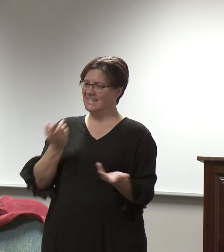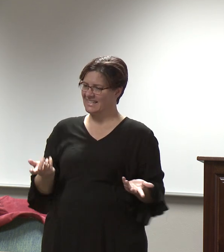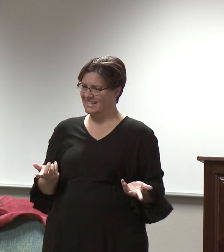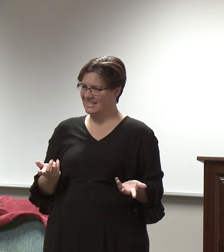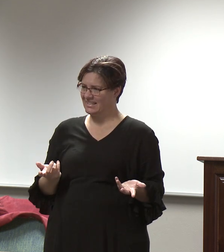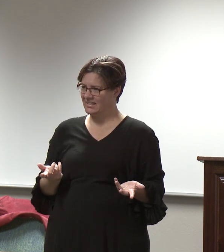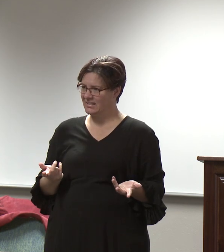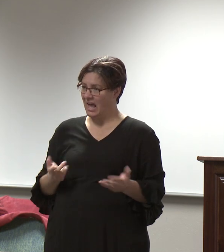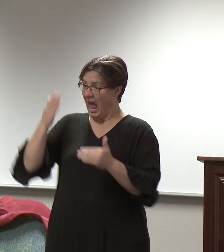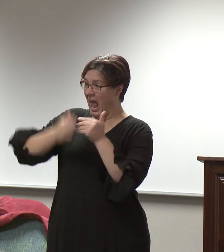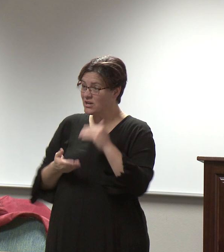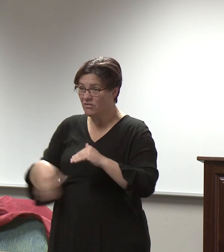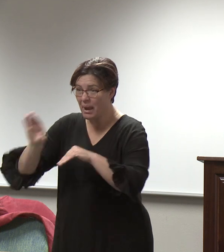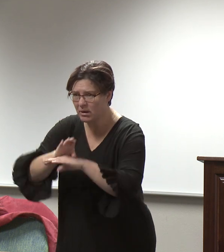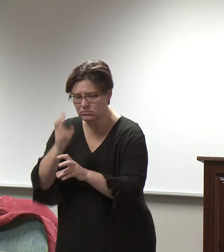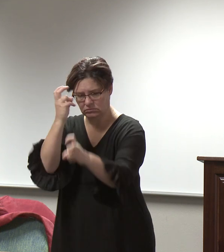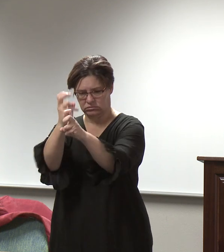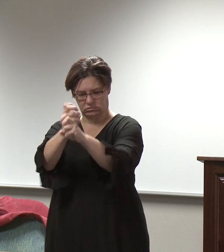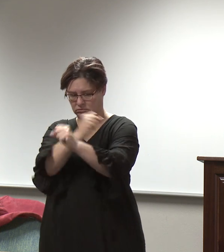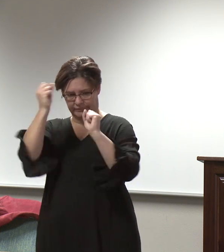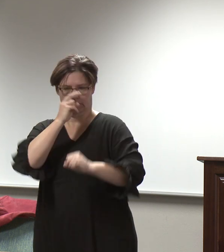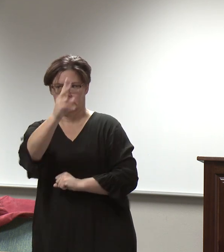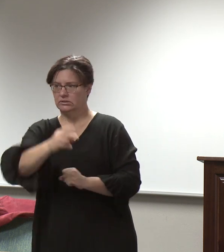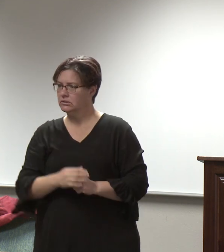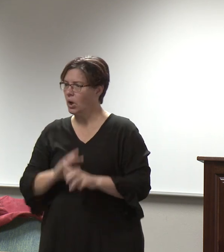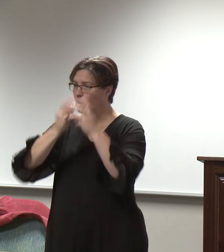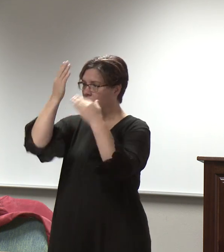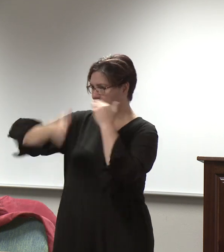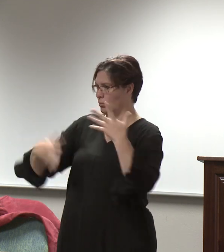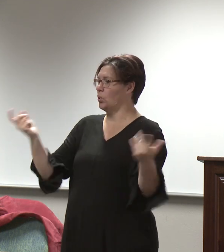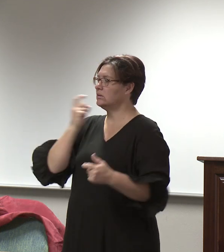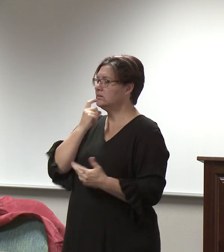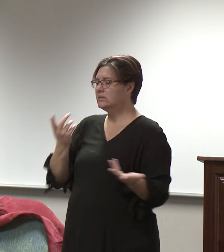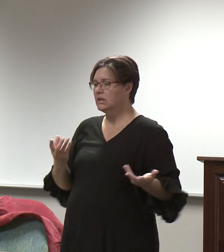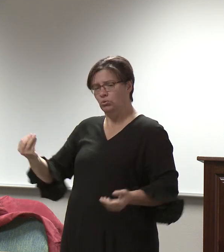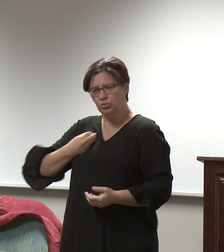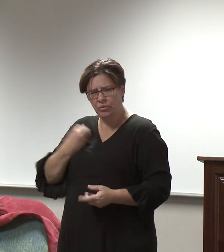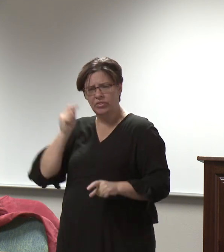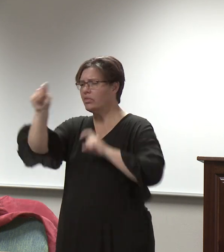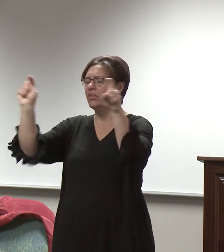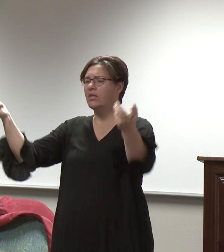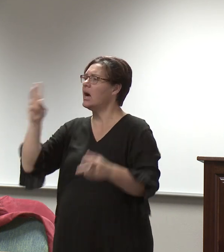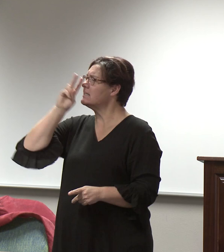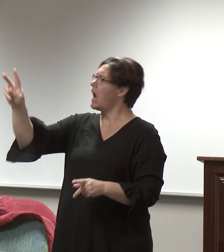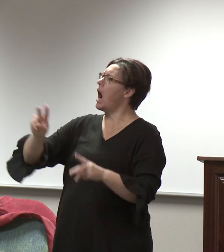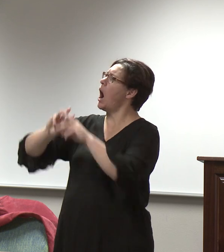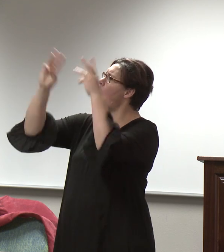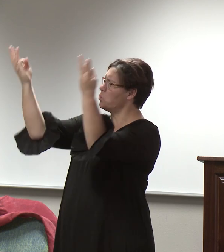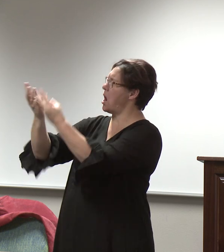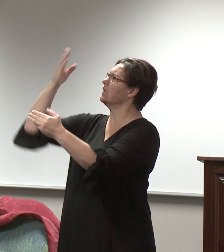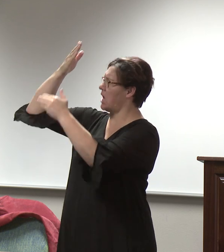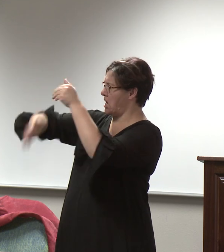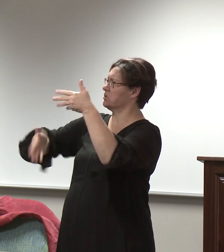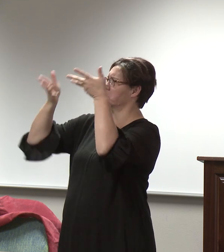imagine the end of capitalism? It's interesting, right? The youth everywhere, they can see the end of